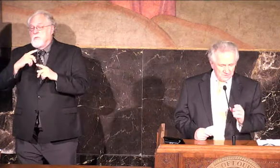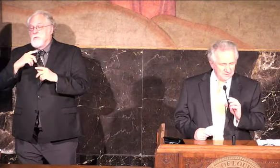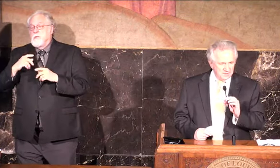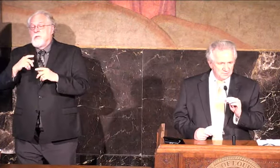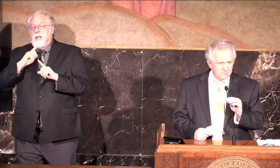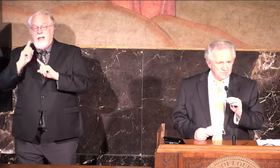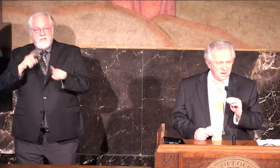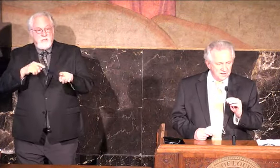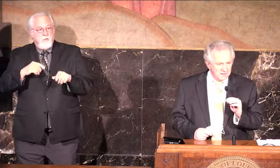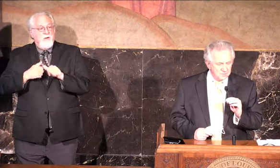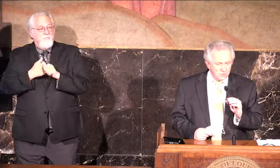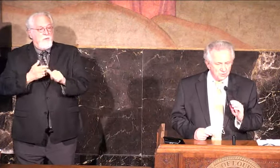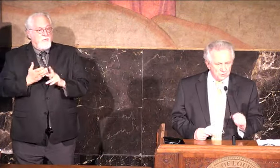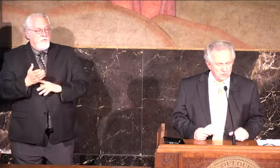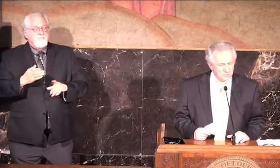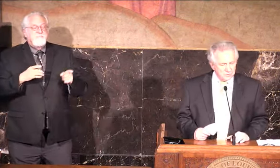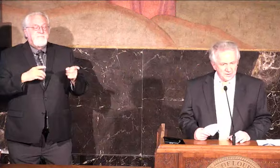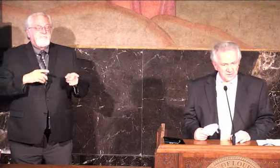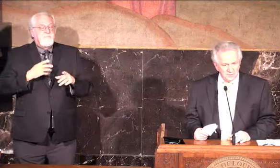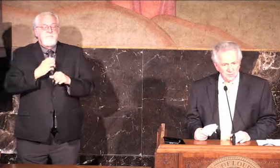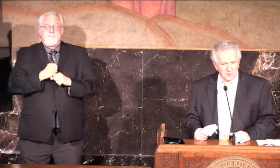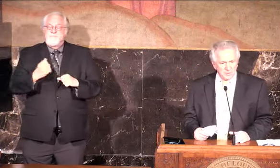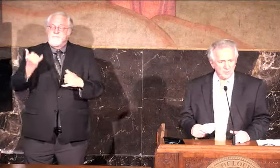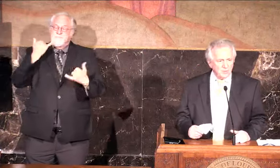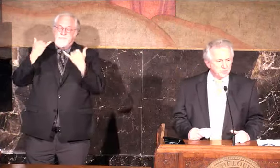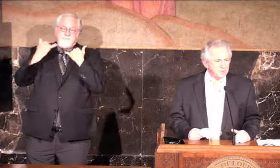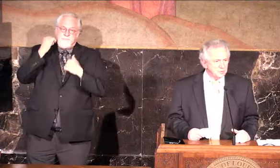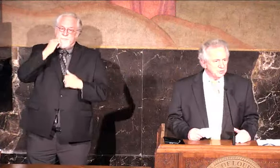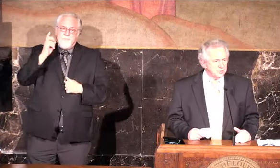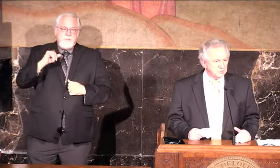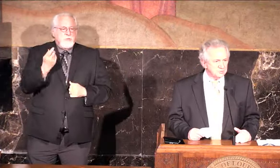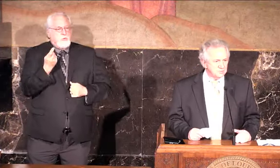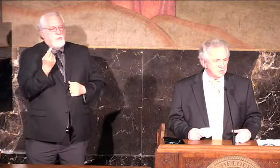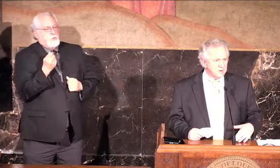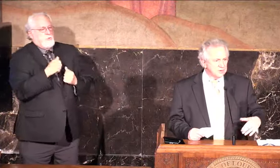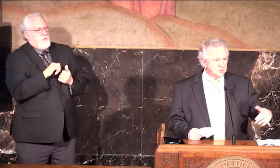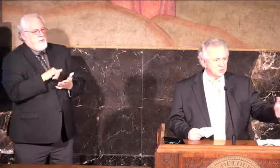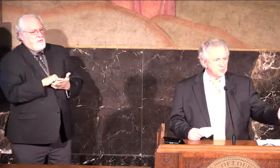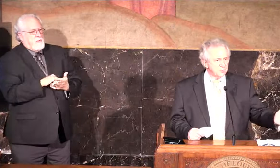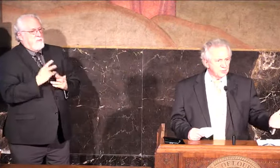case and I get calls every day about people, what do I do with this?